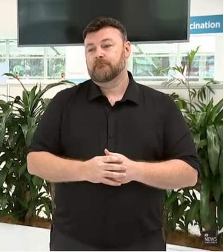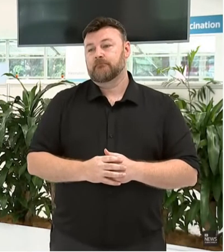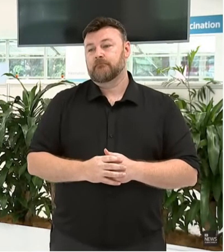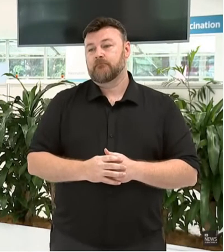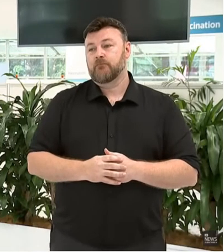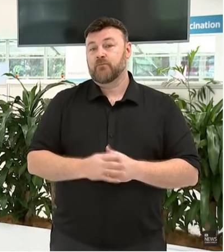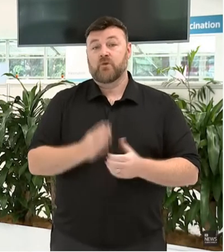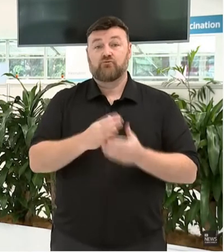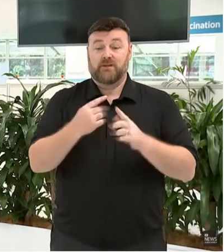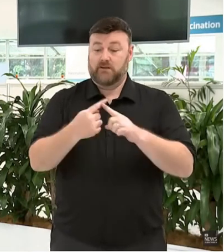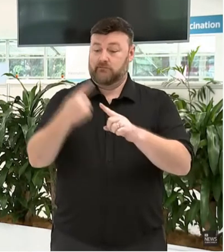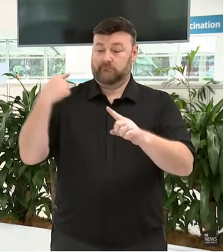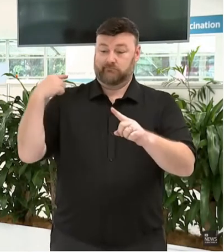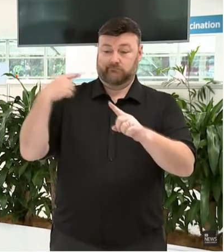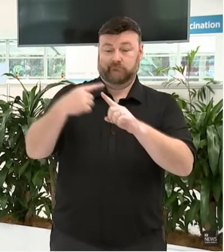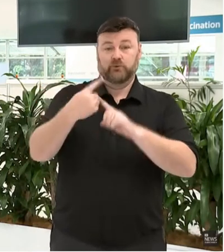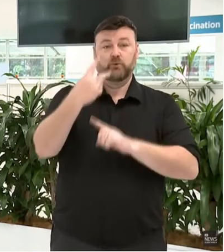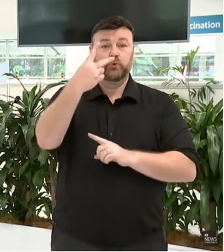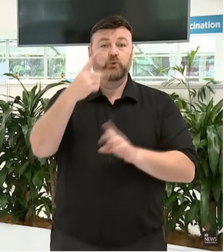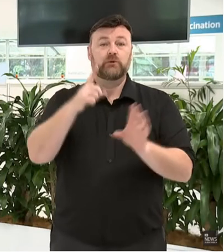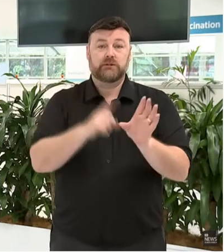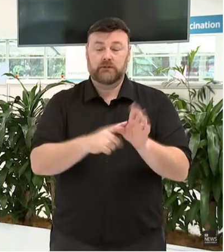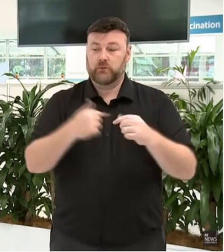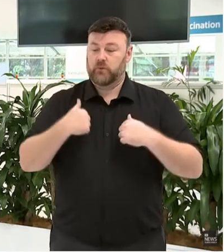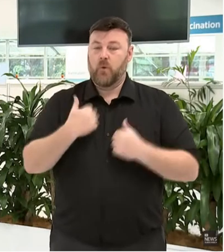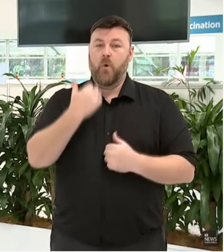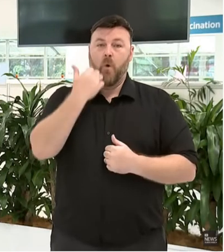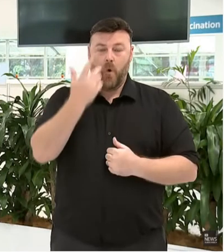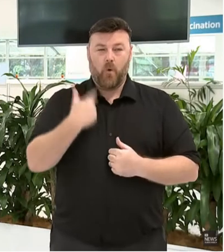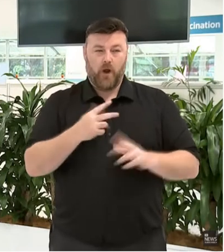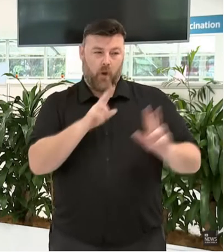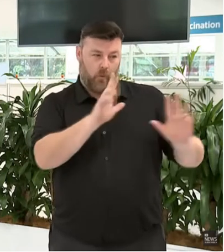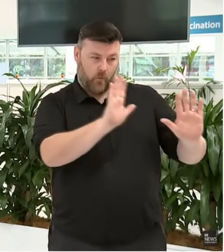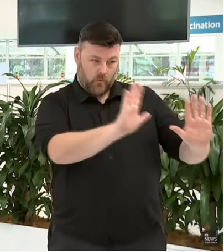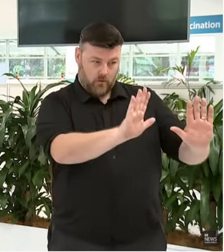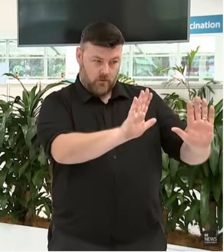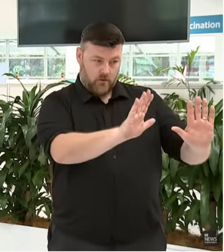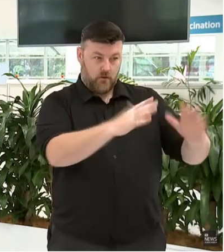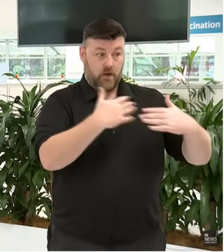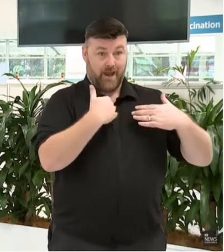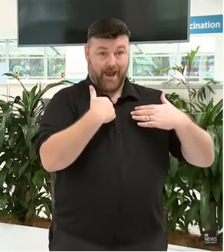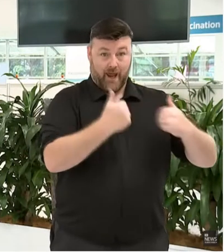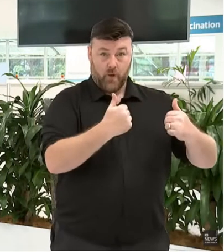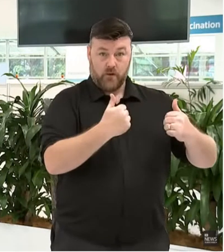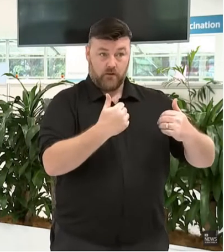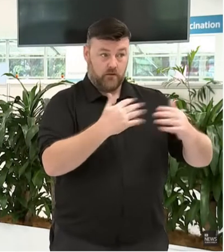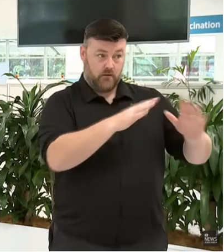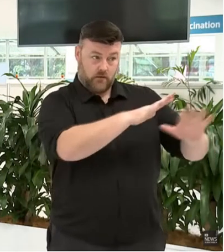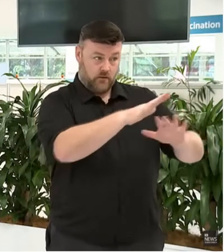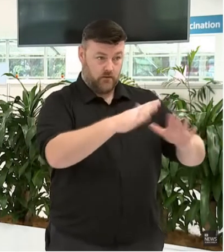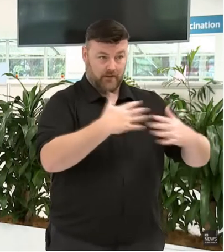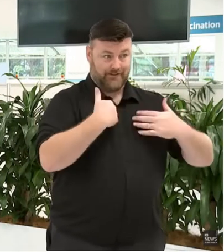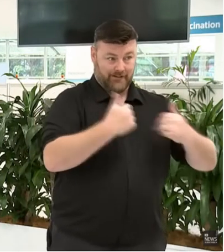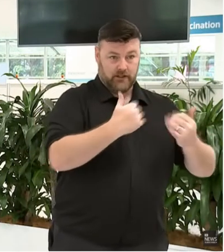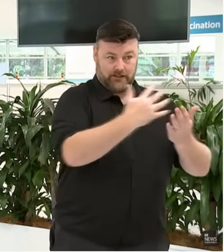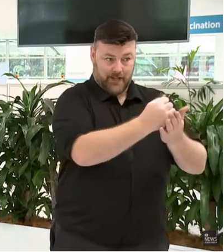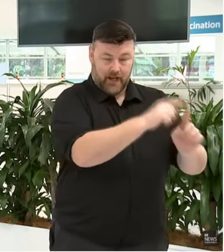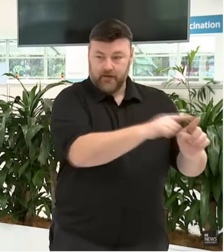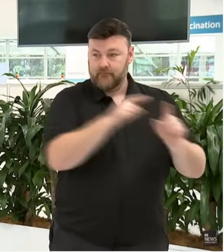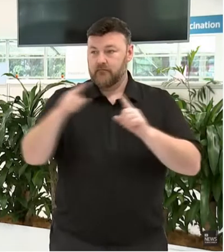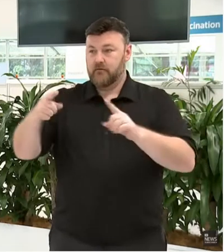through the entire 2 years of the pandemic. We've always balanced the health and the economy, and we have opened up here in our